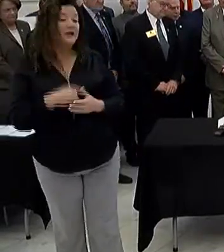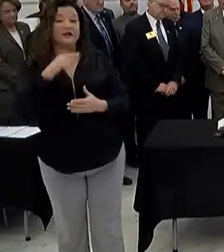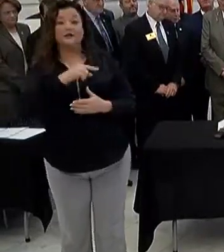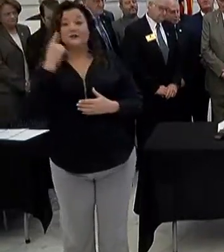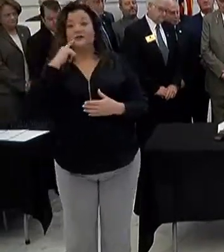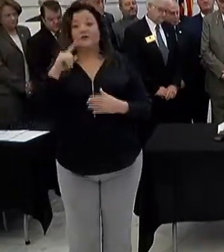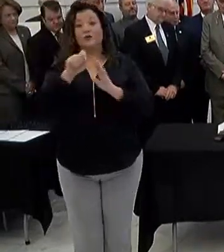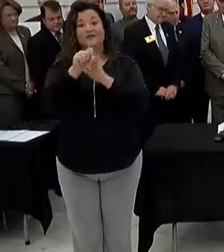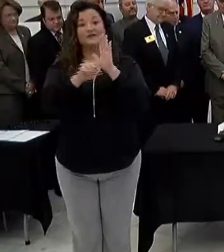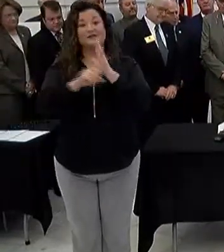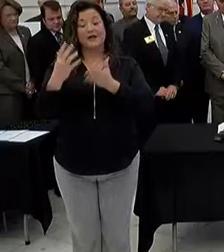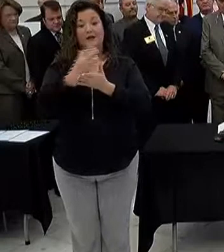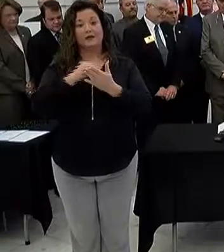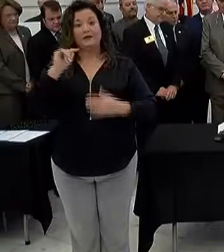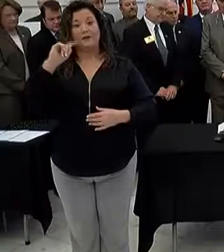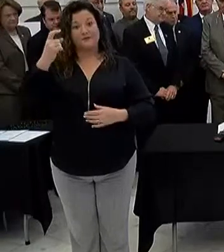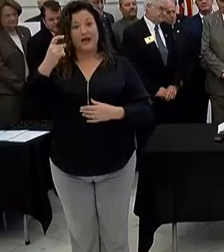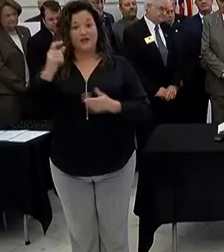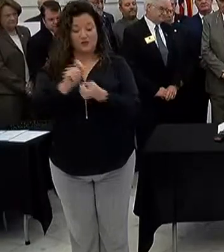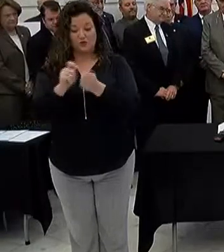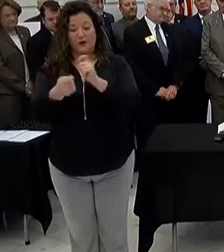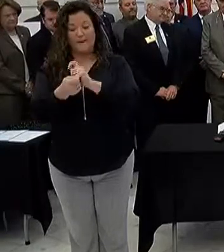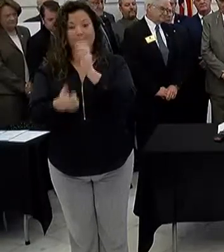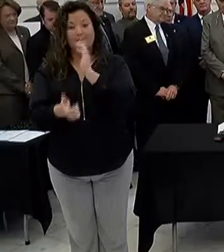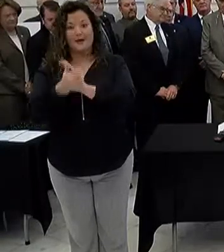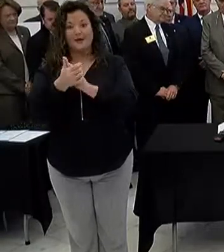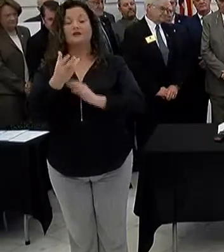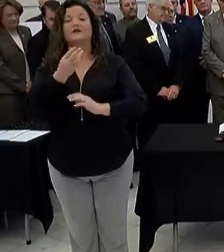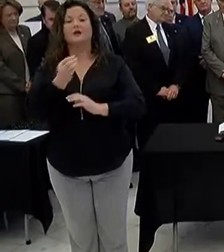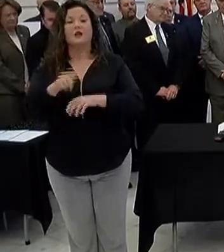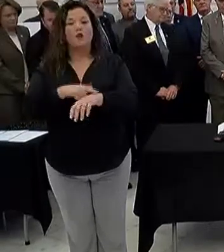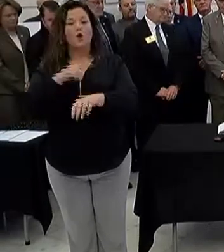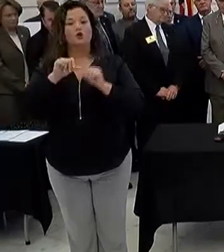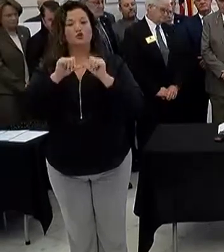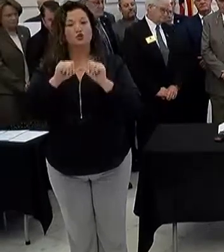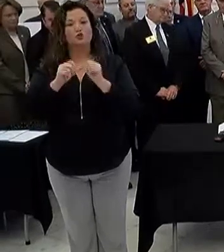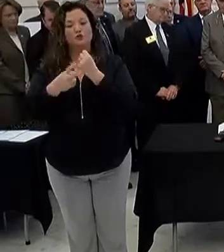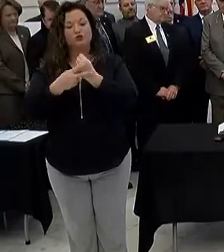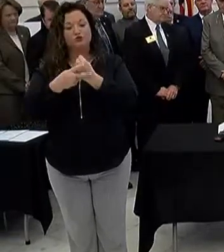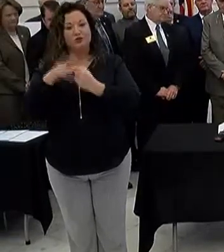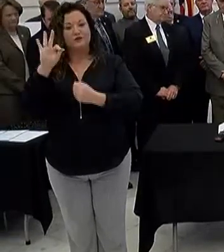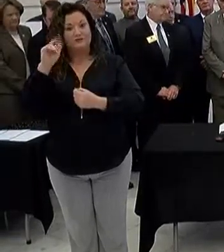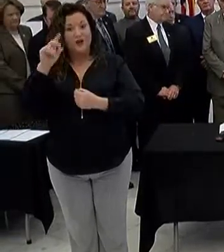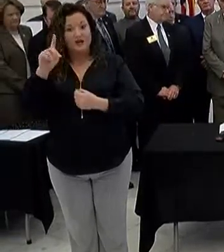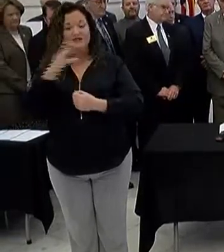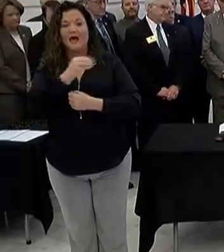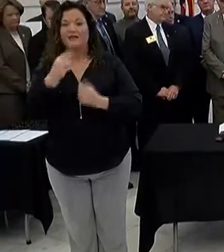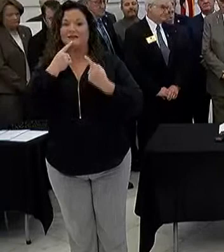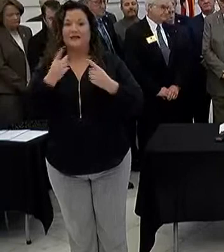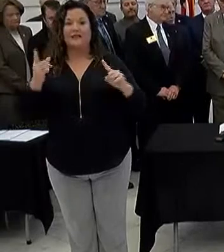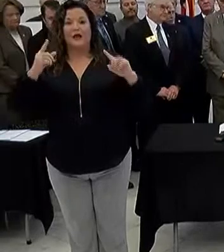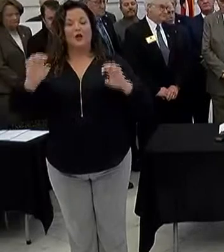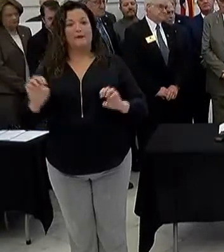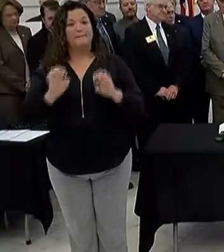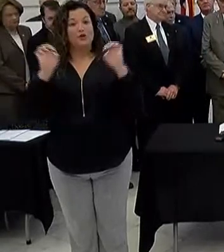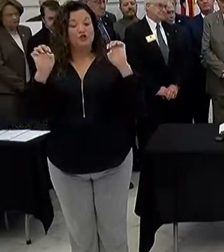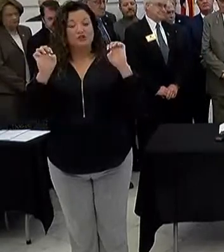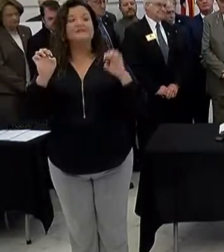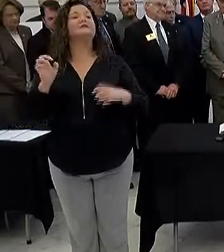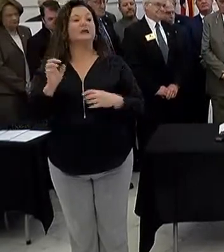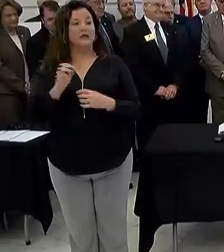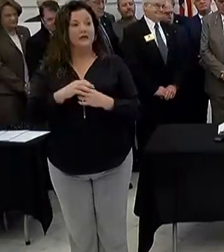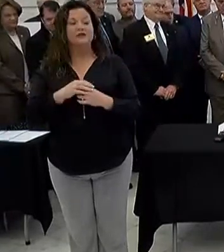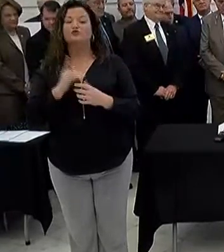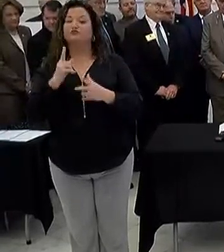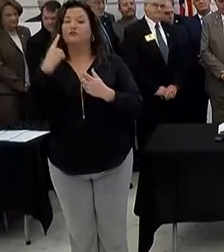the state income tax to change the name and long-term reserve fund and declare an emergency. Most importantly, it is